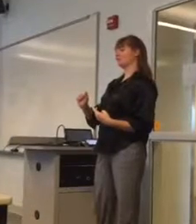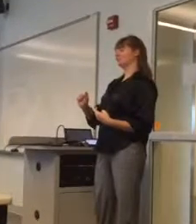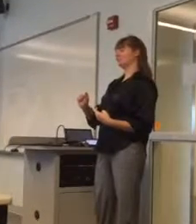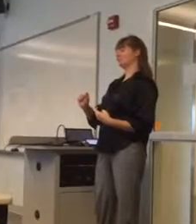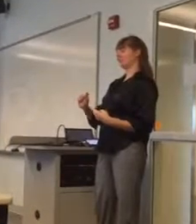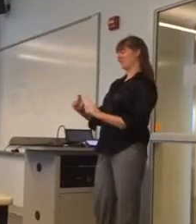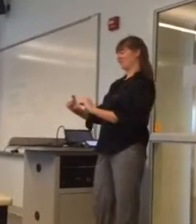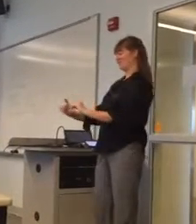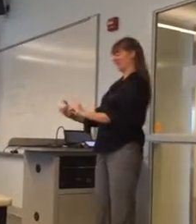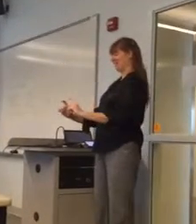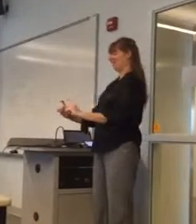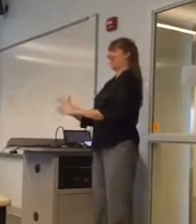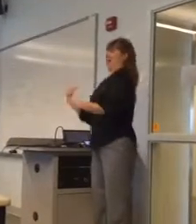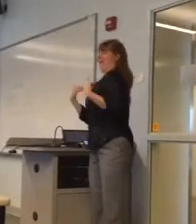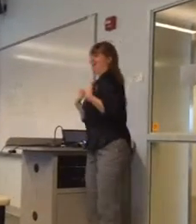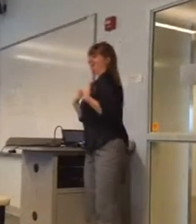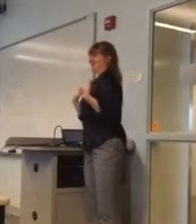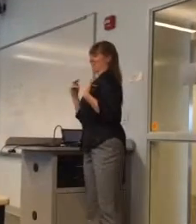very different.